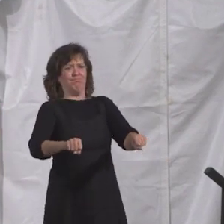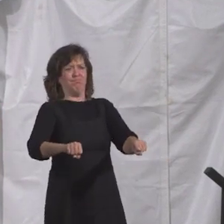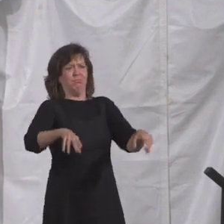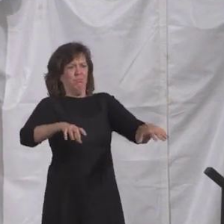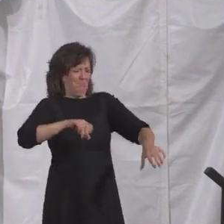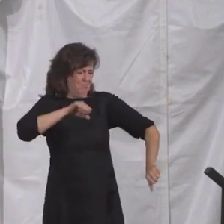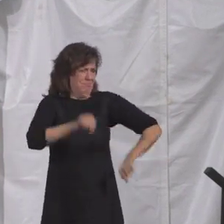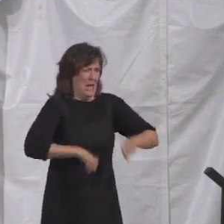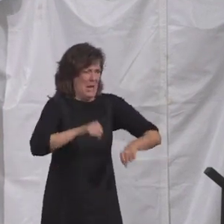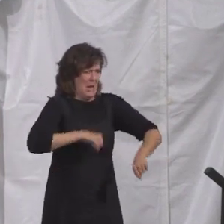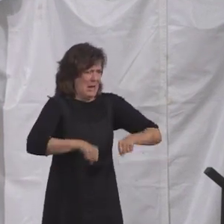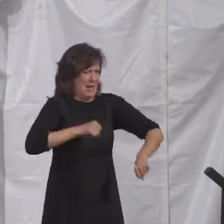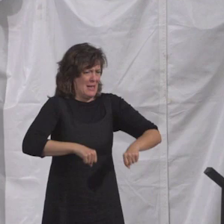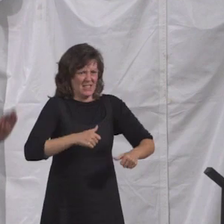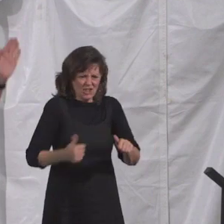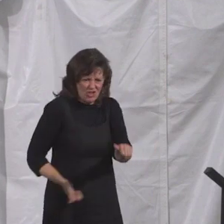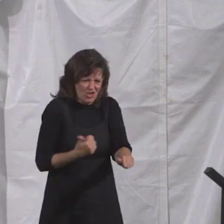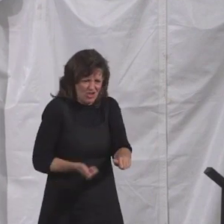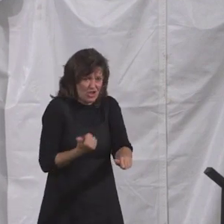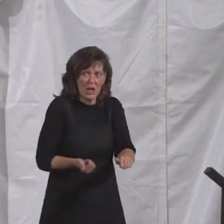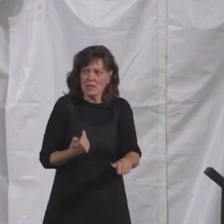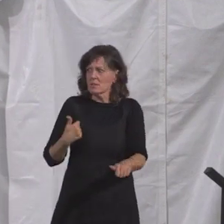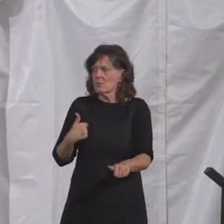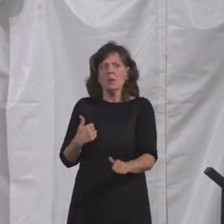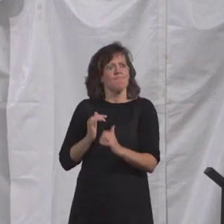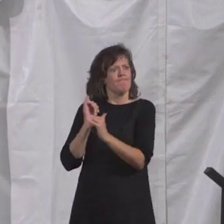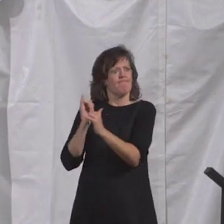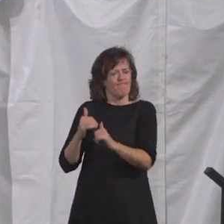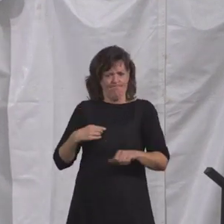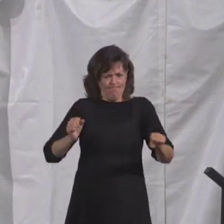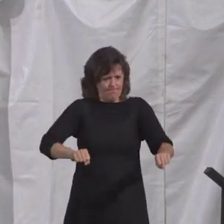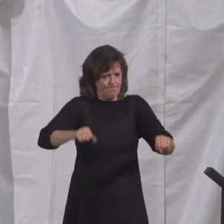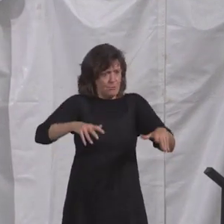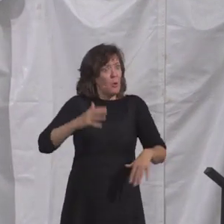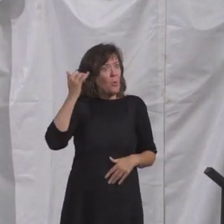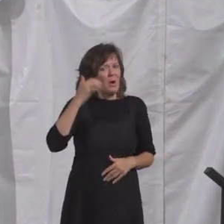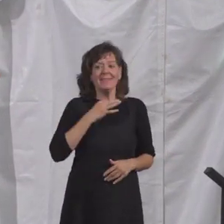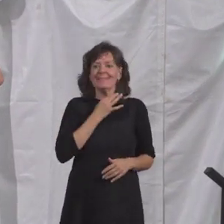my bicycle. I had to see what was going to happen, and